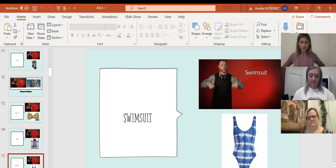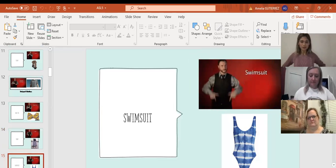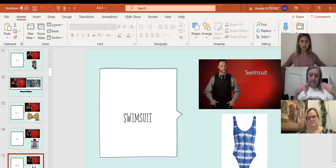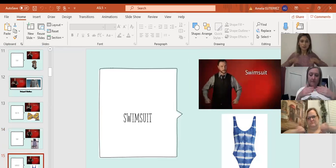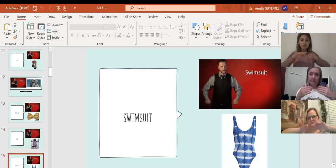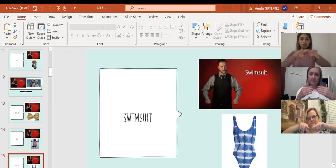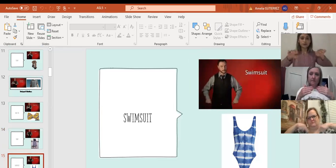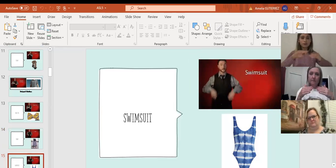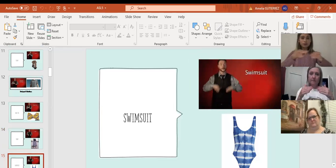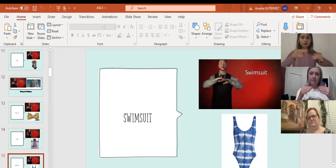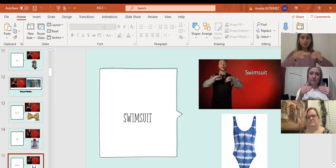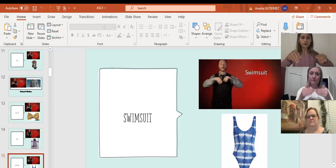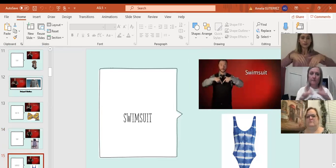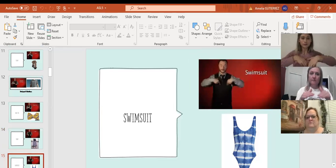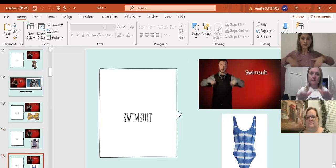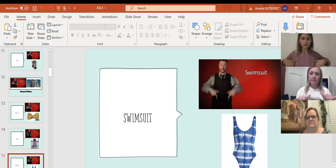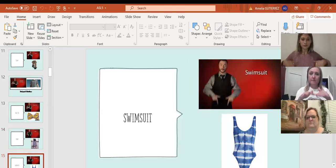Swimsuits.